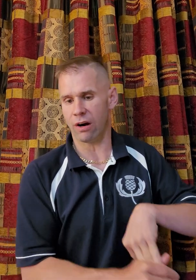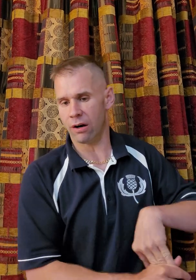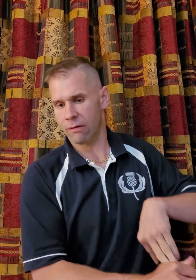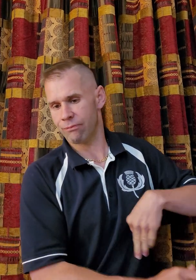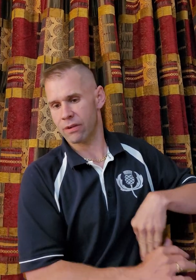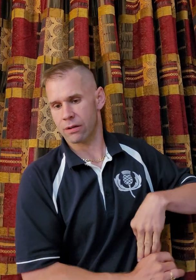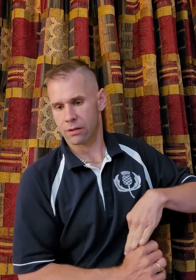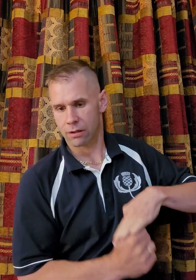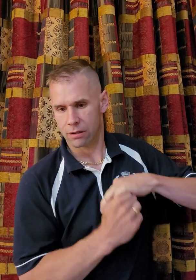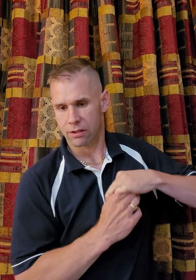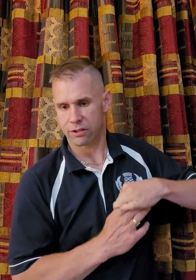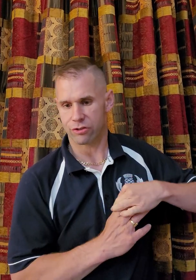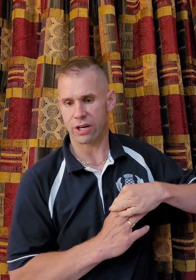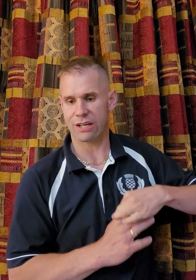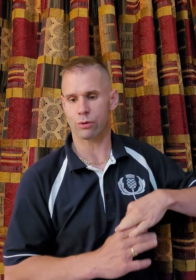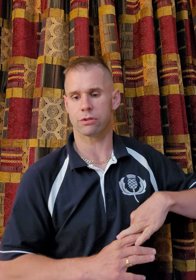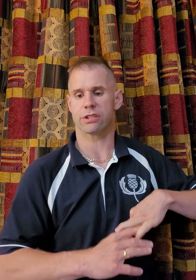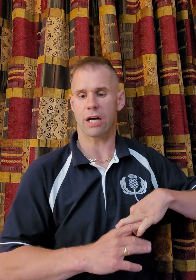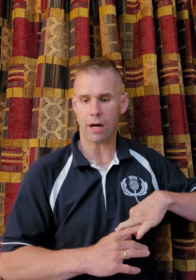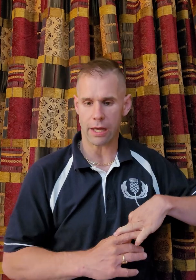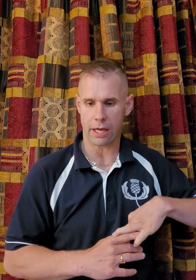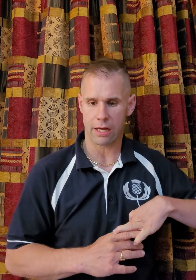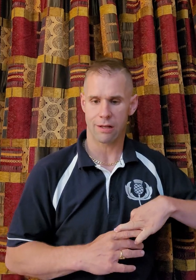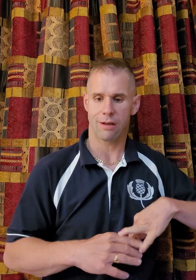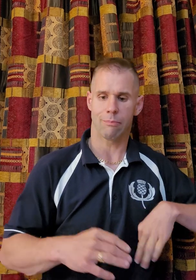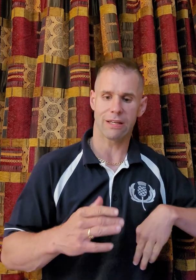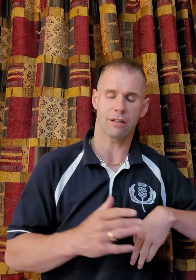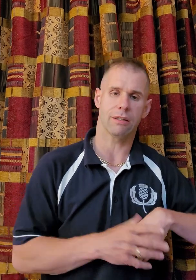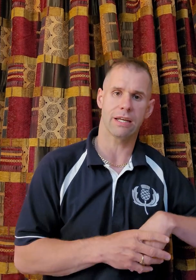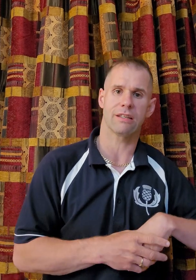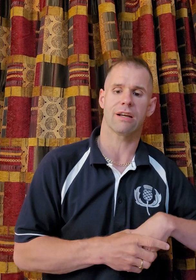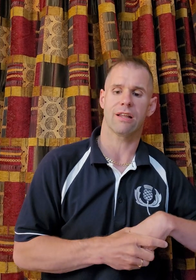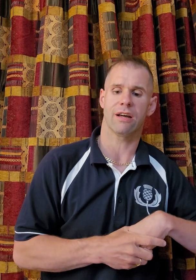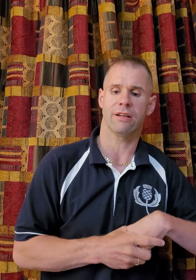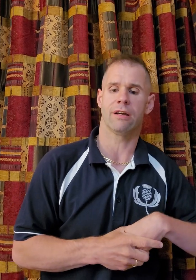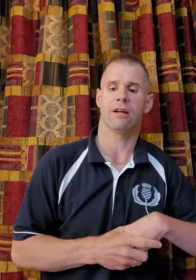clever, strange will sigh, better late than